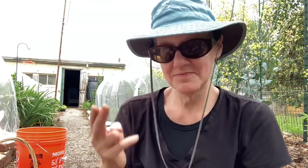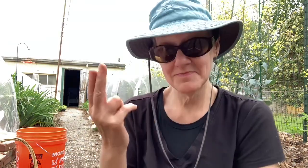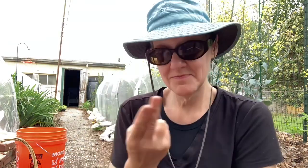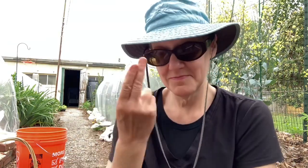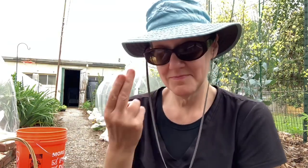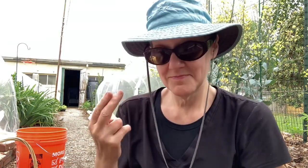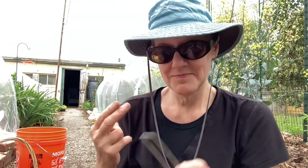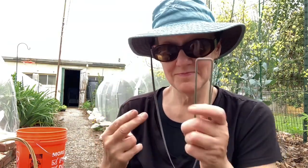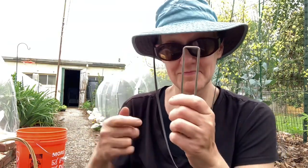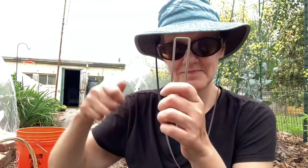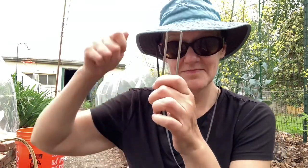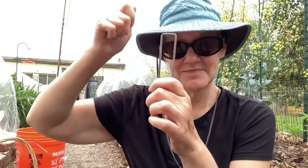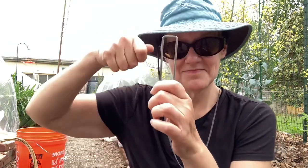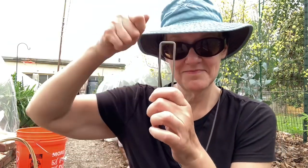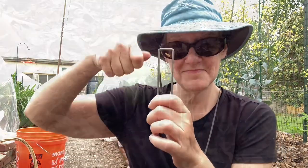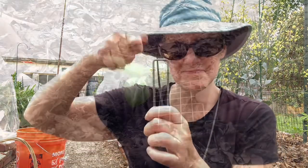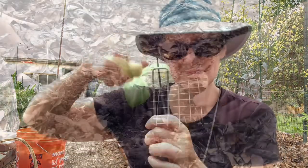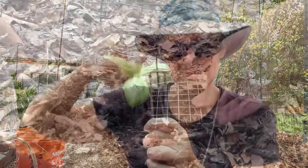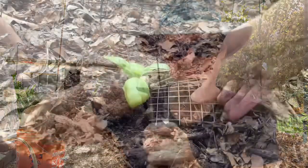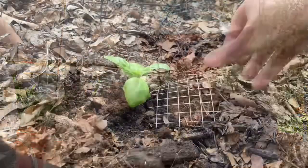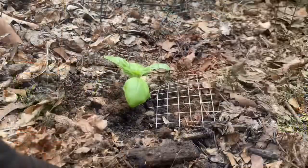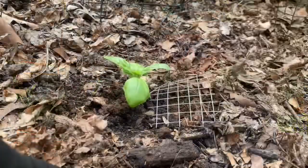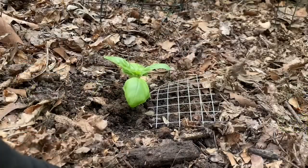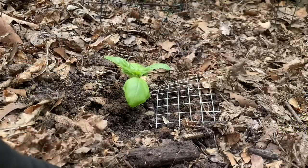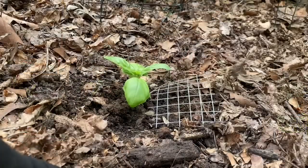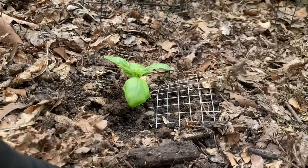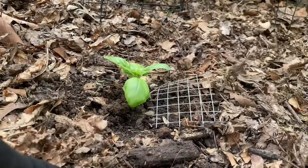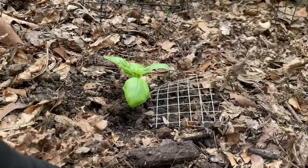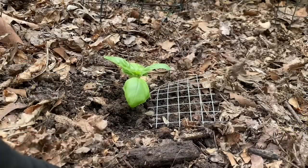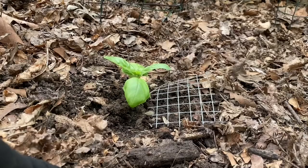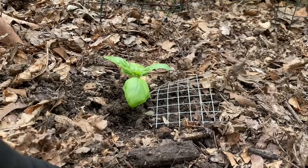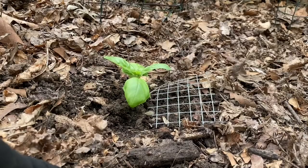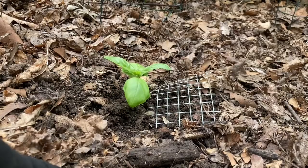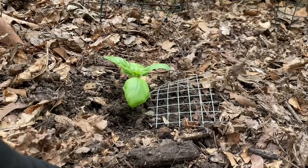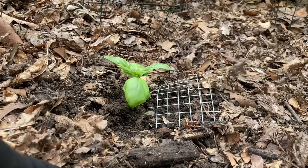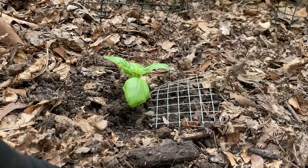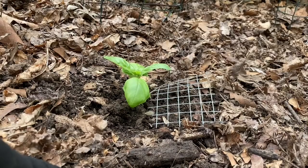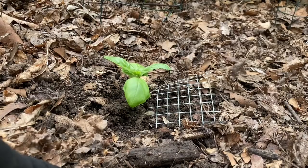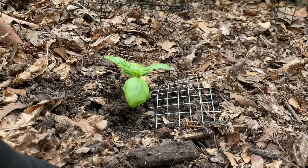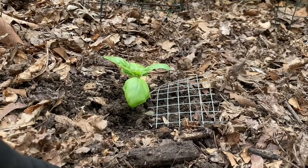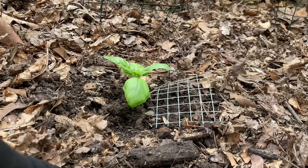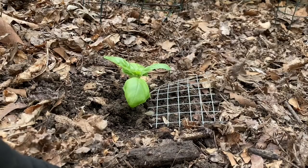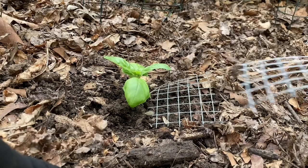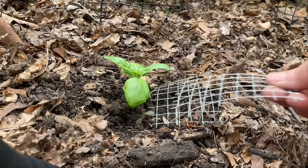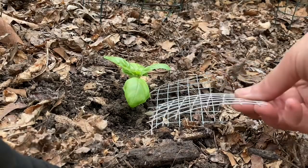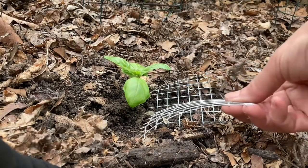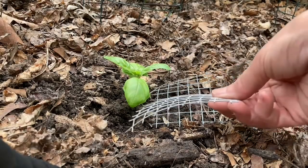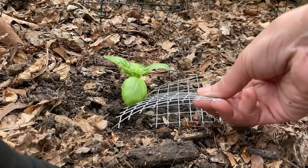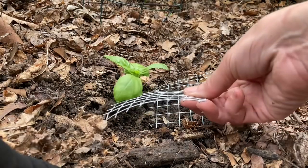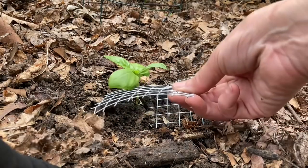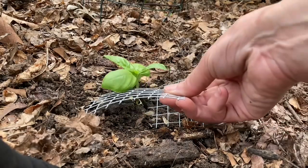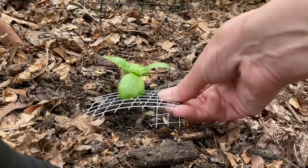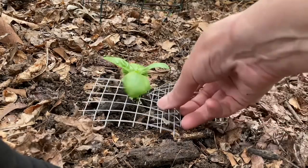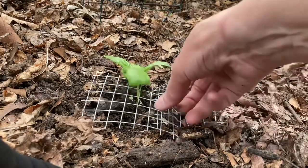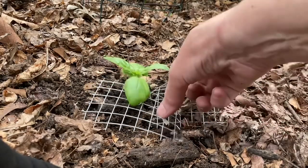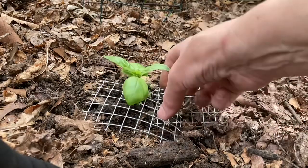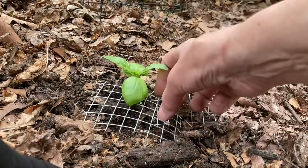and I'll surround each plant and secure it with a landscape pin.